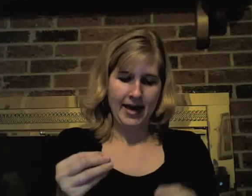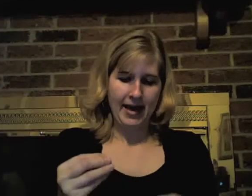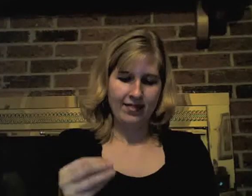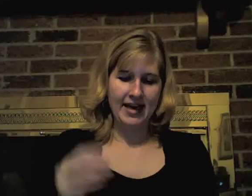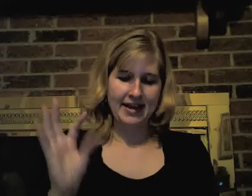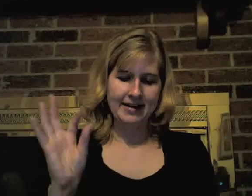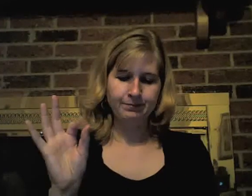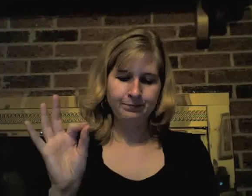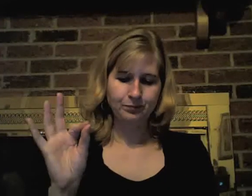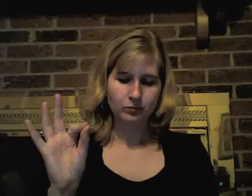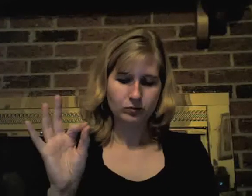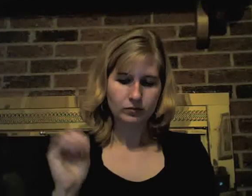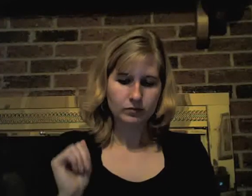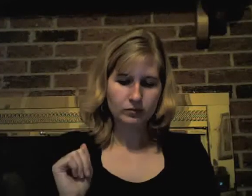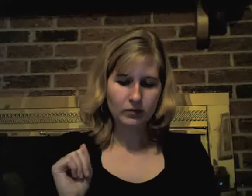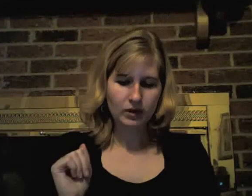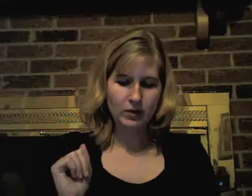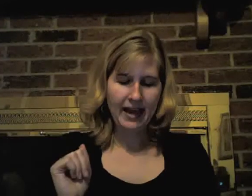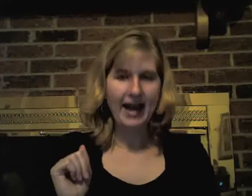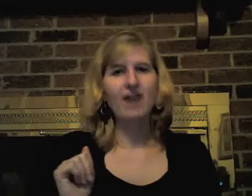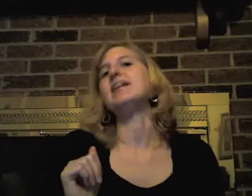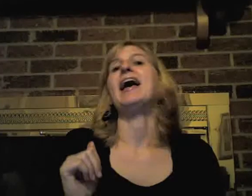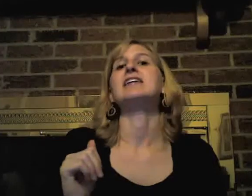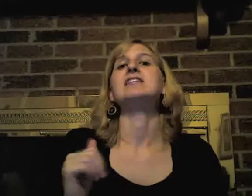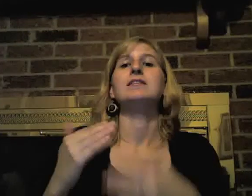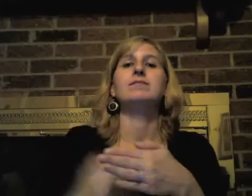then we have next.